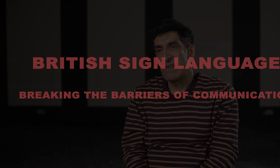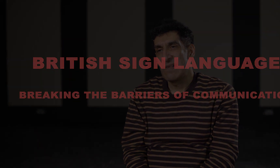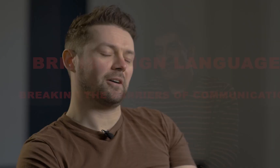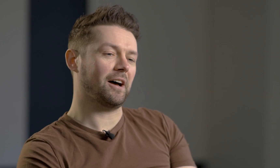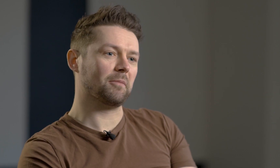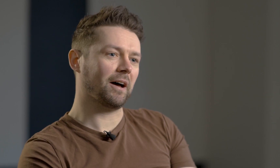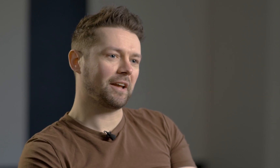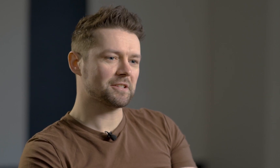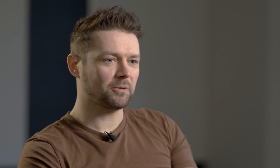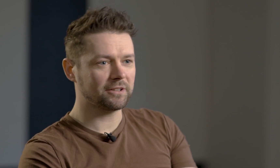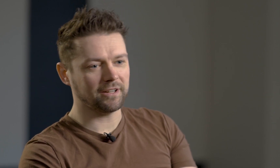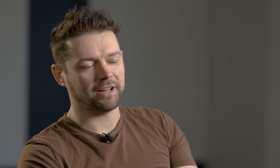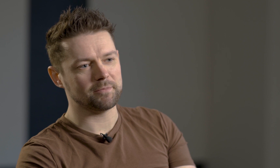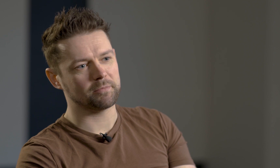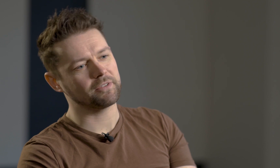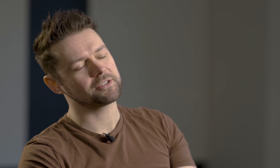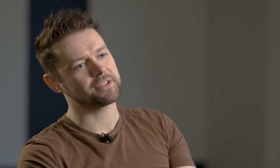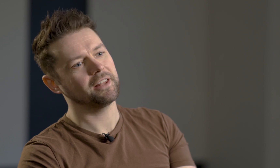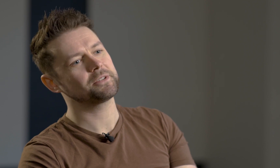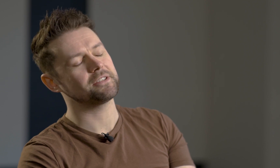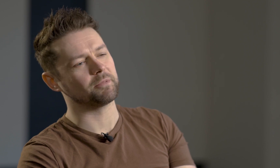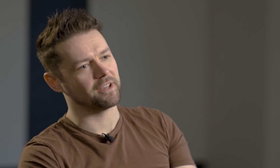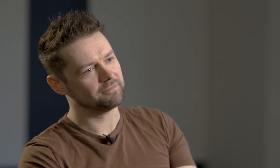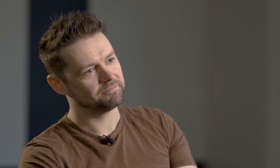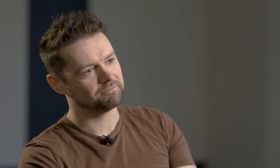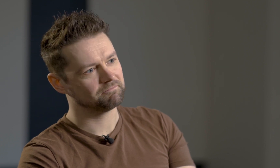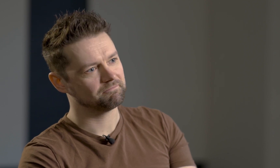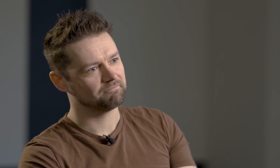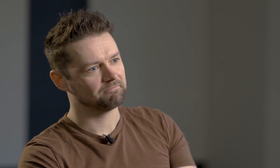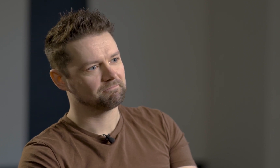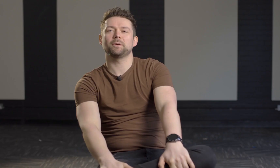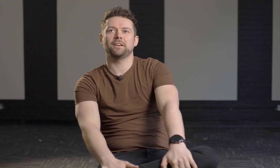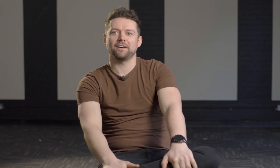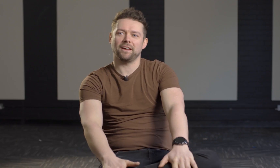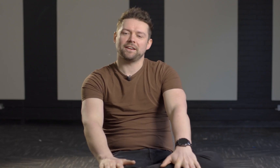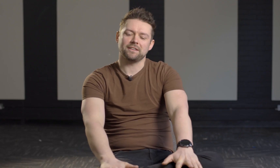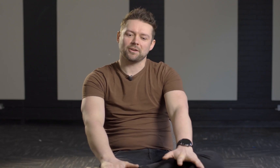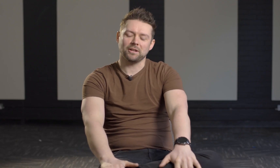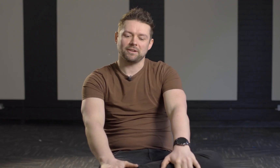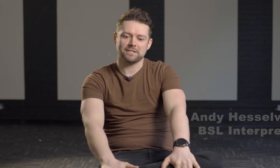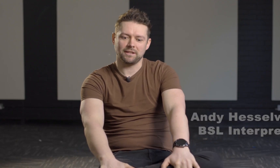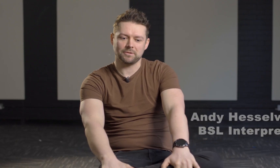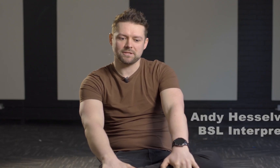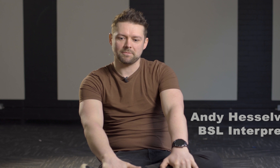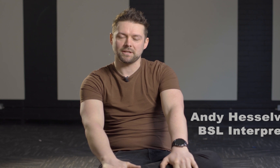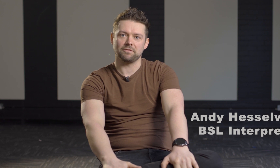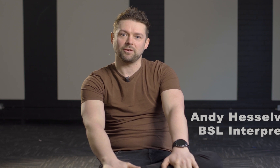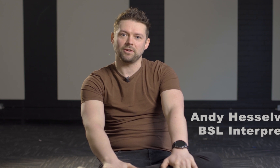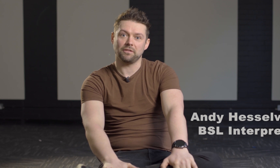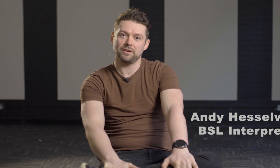So I'm Andy Hesselwood and I'm a professional sign language interpreter. I've been a qualified sign language interpreter for